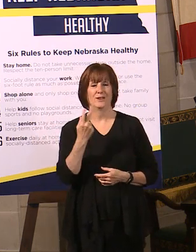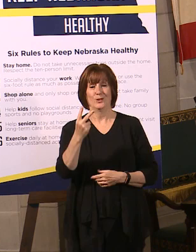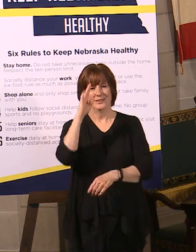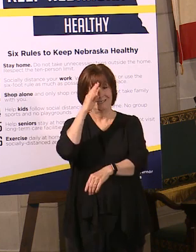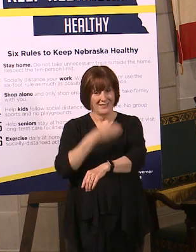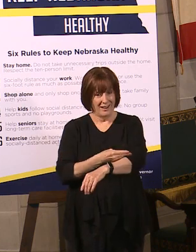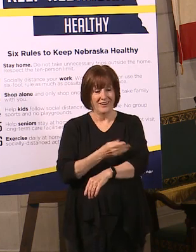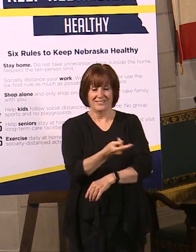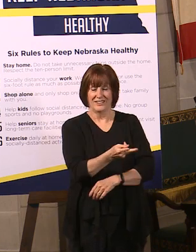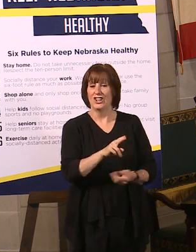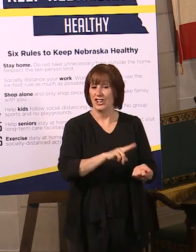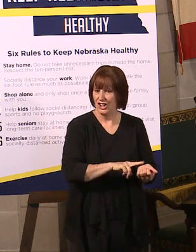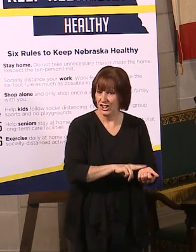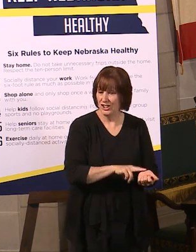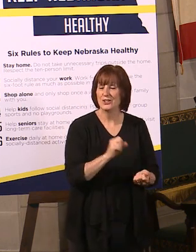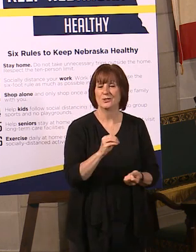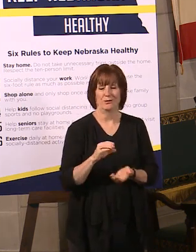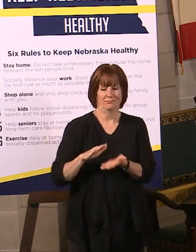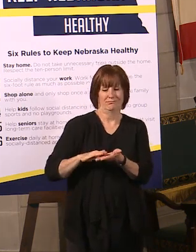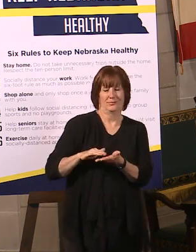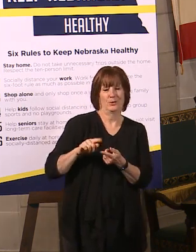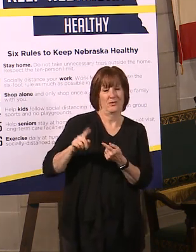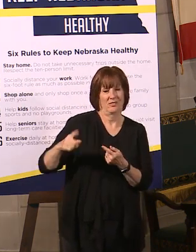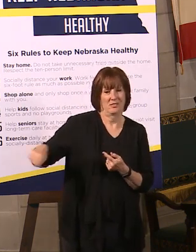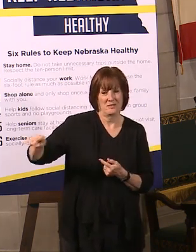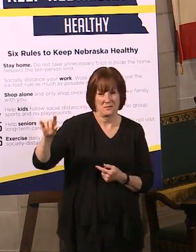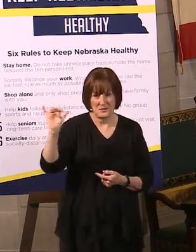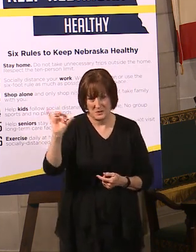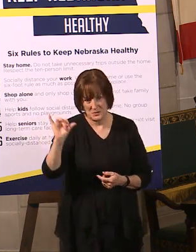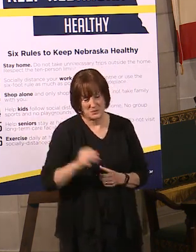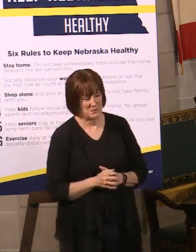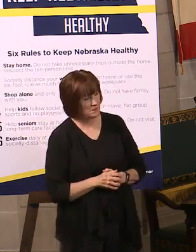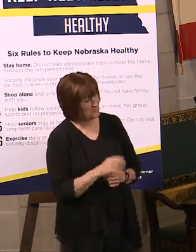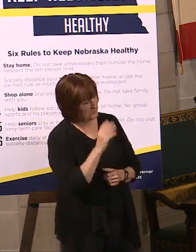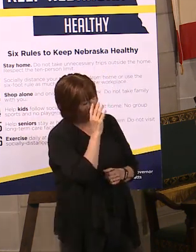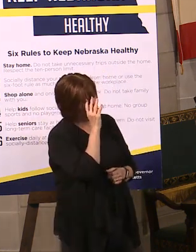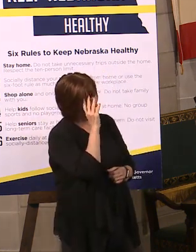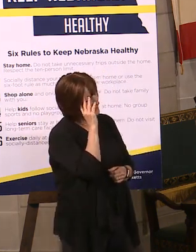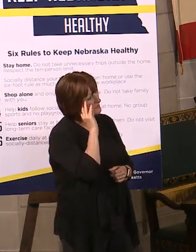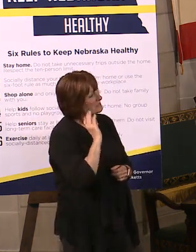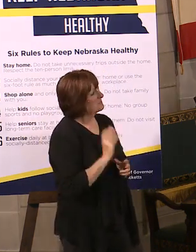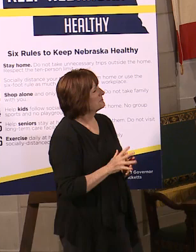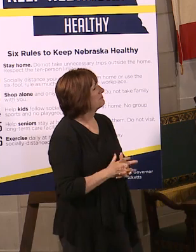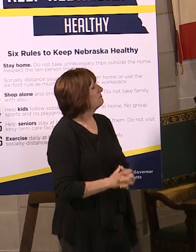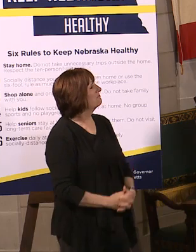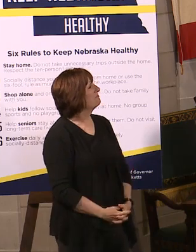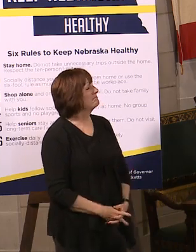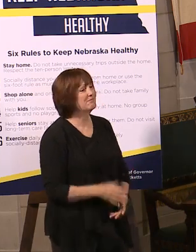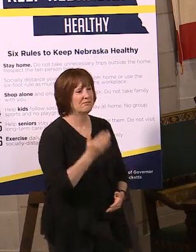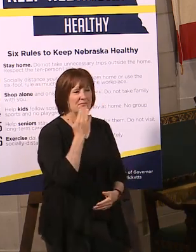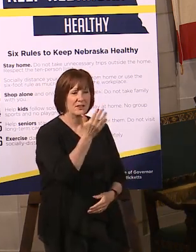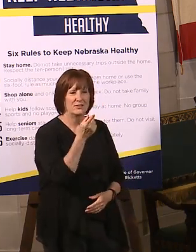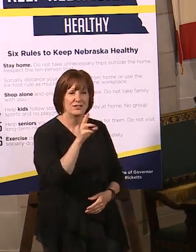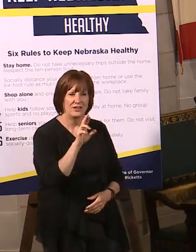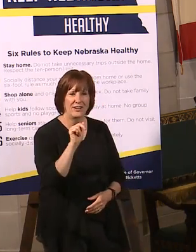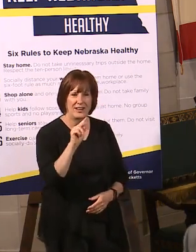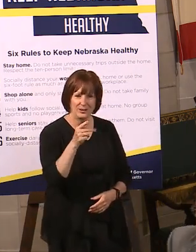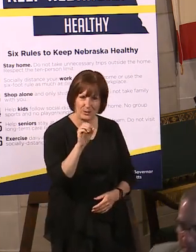sons that are nurses, so a shout out to them too. So thank you for letting me get up here, Governor. Thank you, Dr.